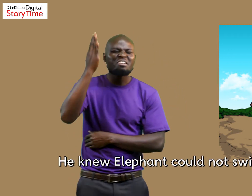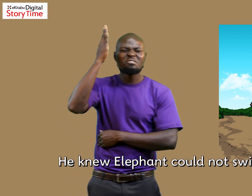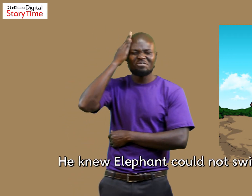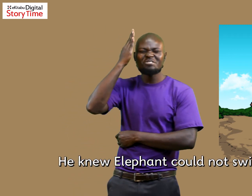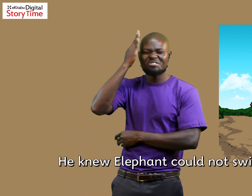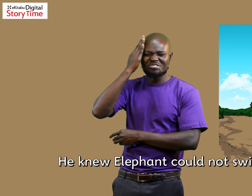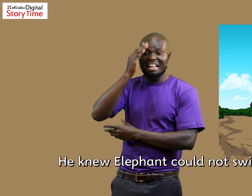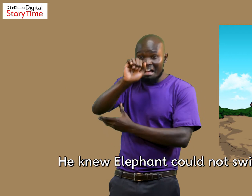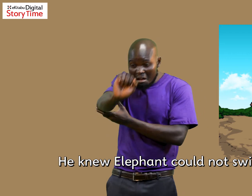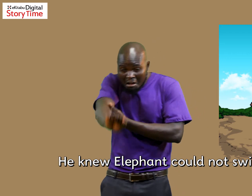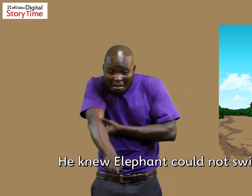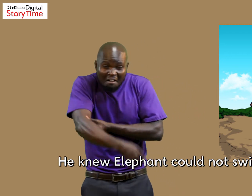He knew Elephant could not swim.